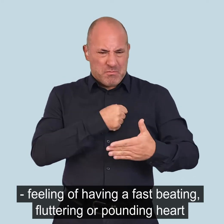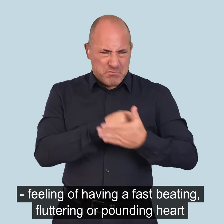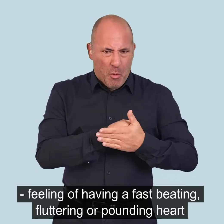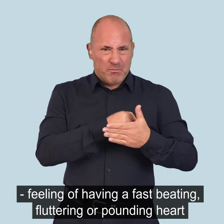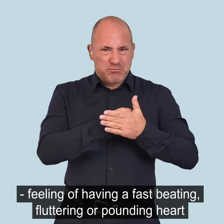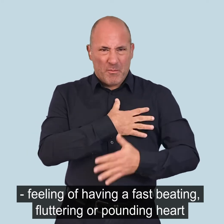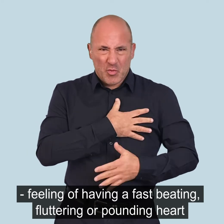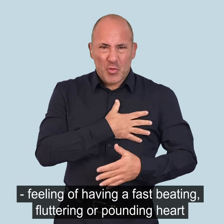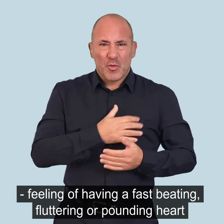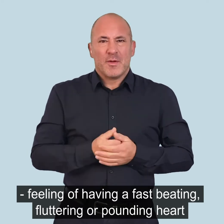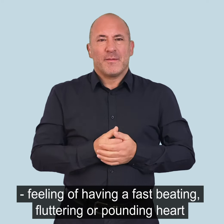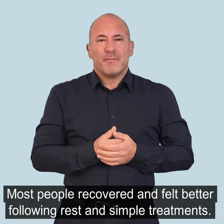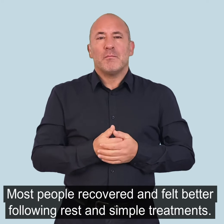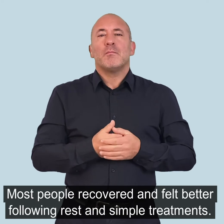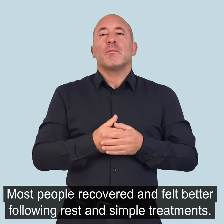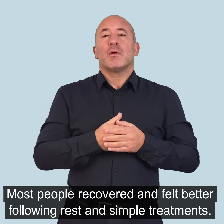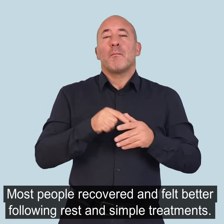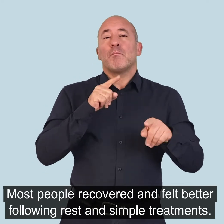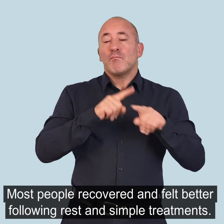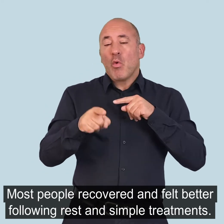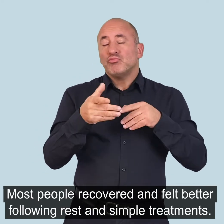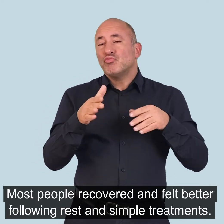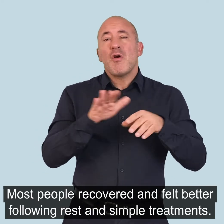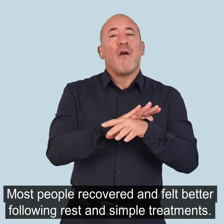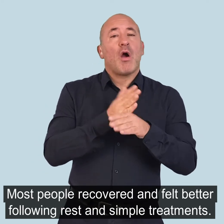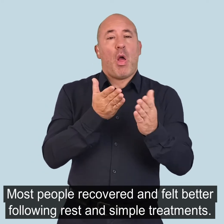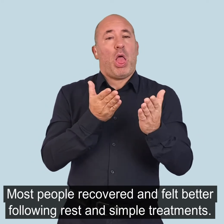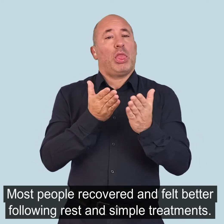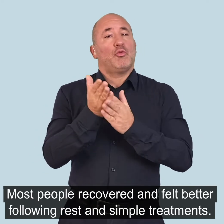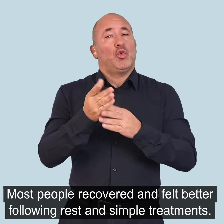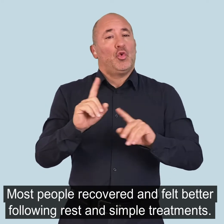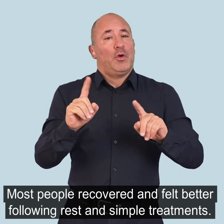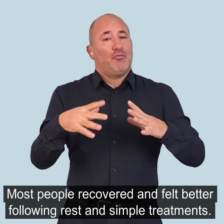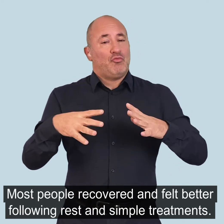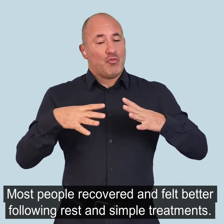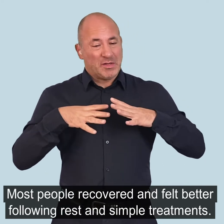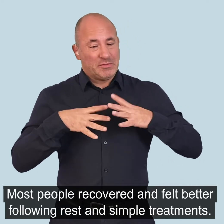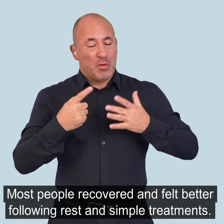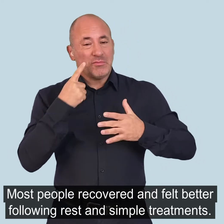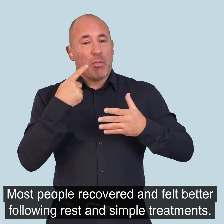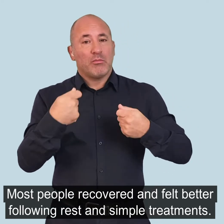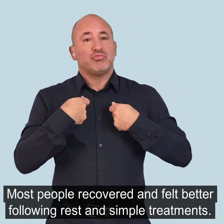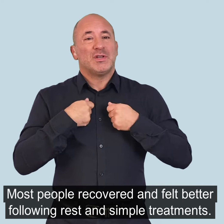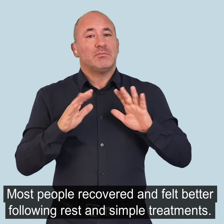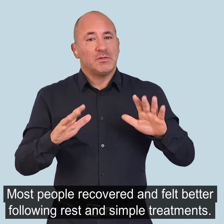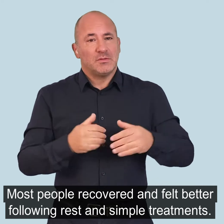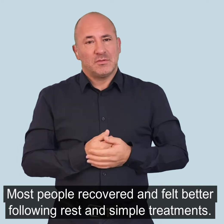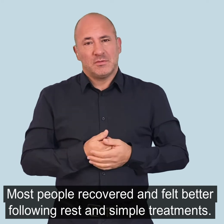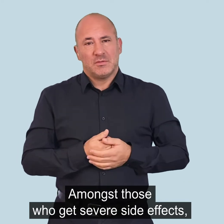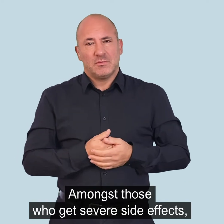heart. Most people recovered and felt better following rest and simple treatments.